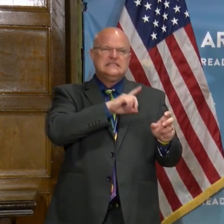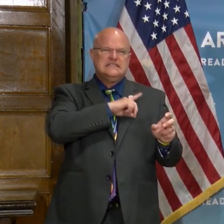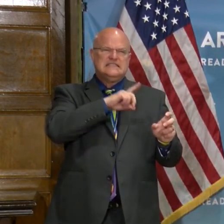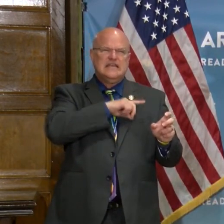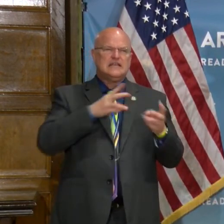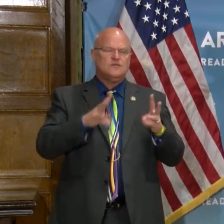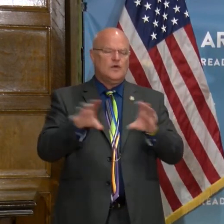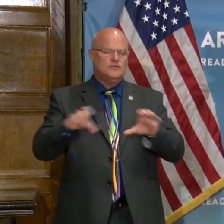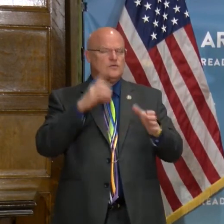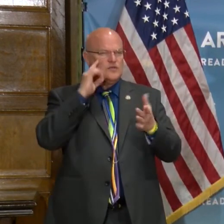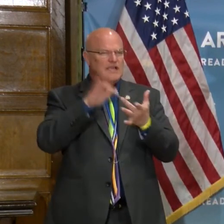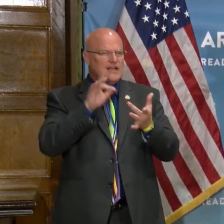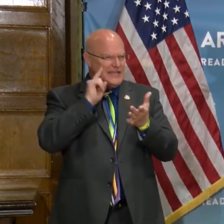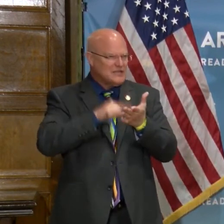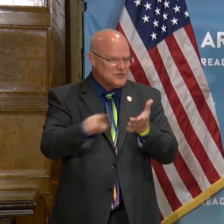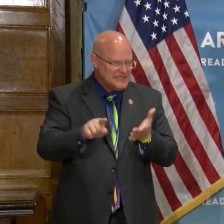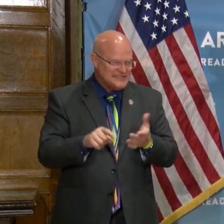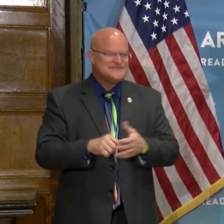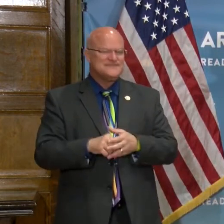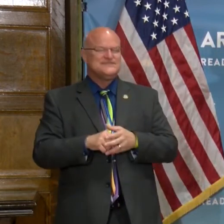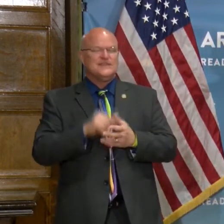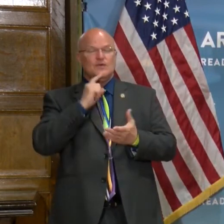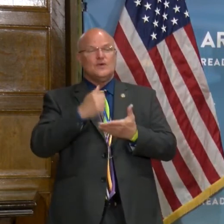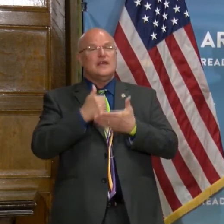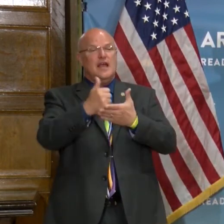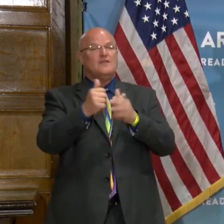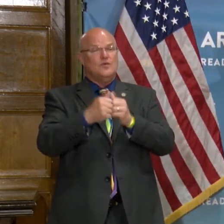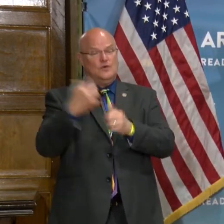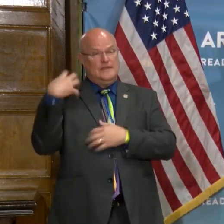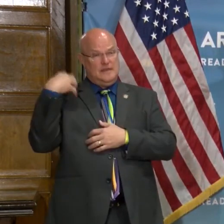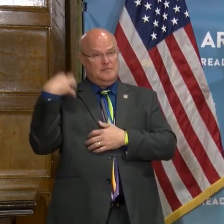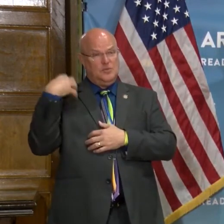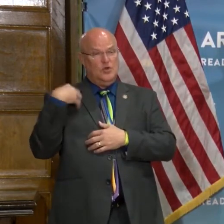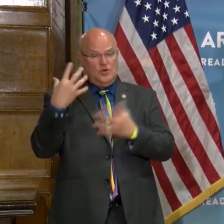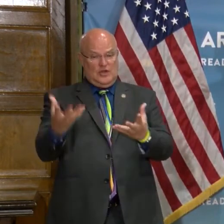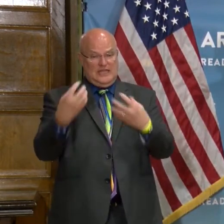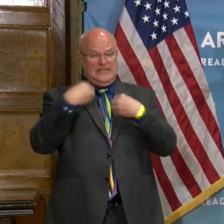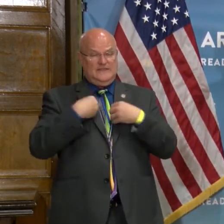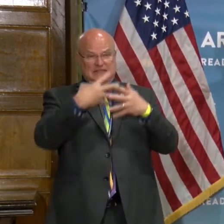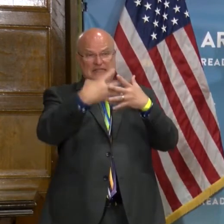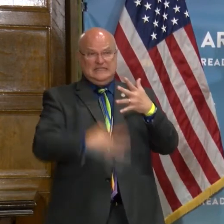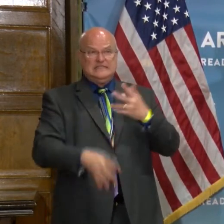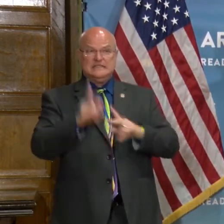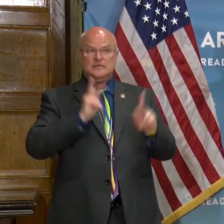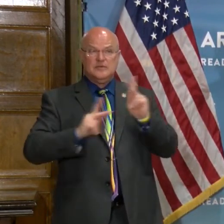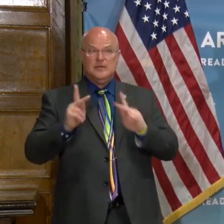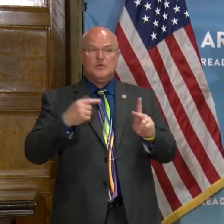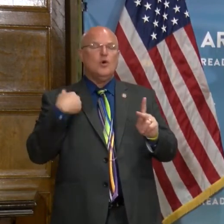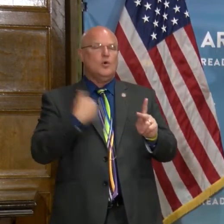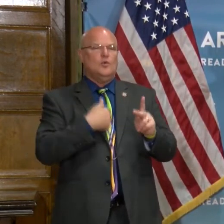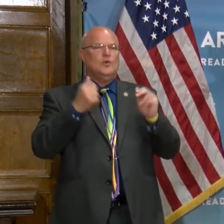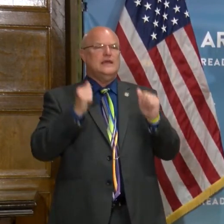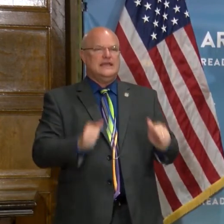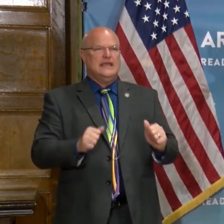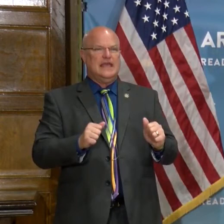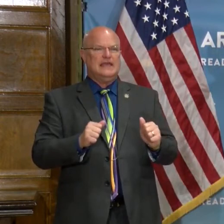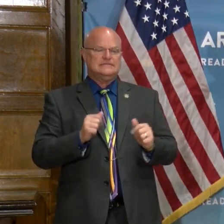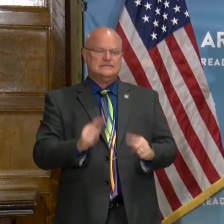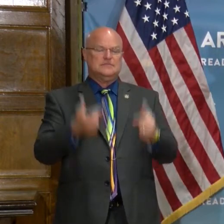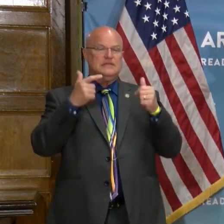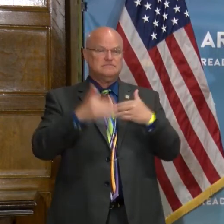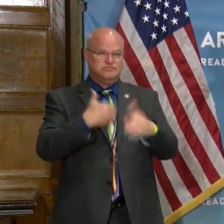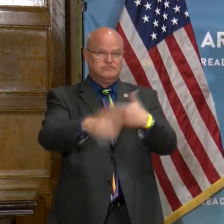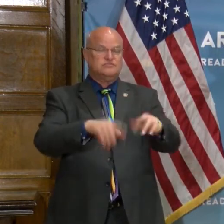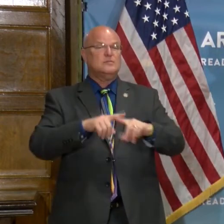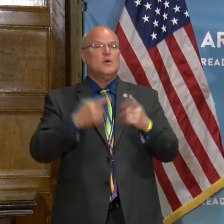our contact tracing. So it's helpful if we're with an employer who gives us a whole list of folks, and that speeds us along,